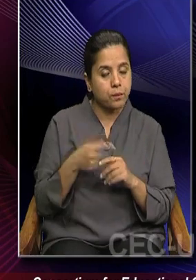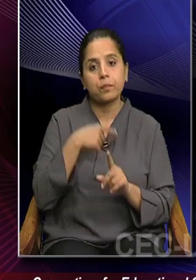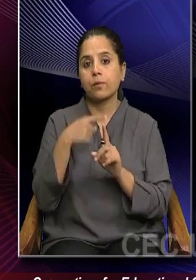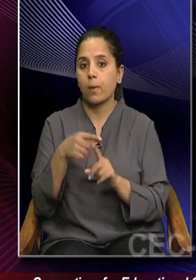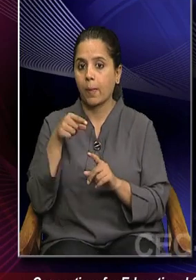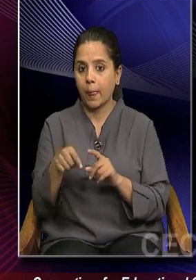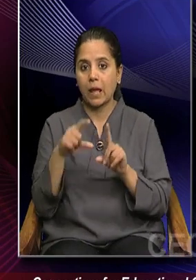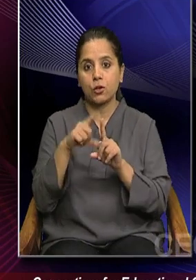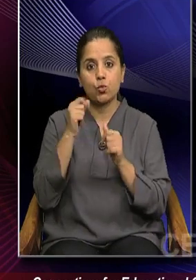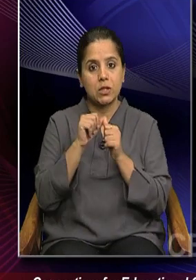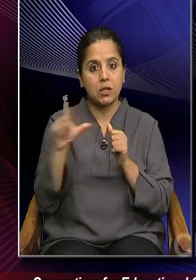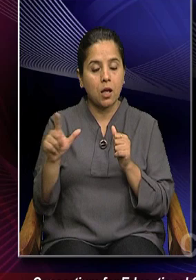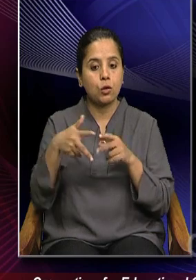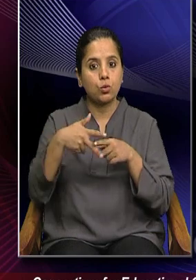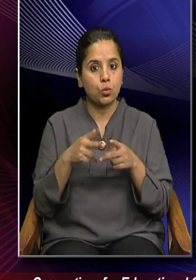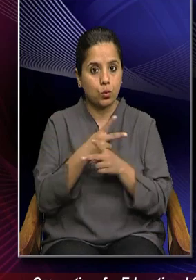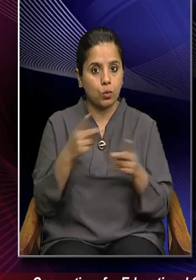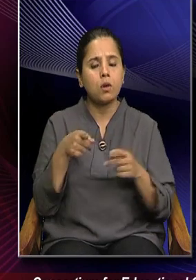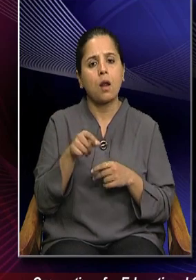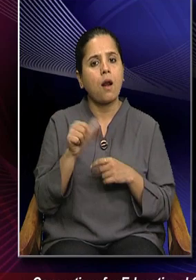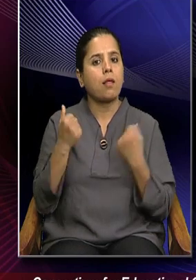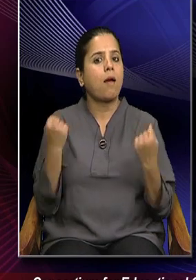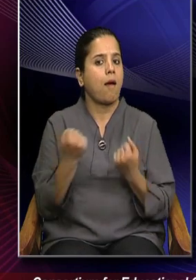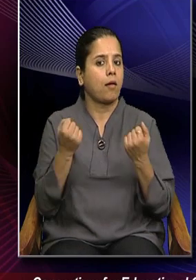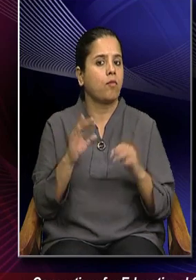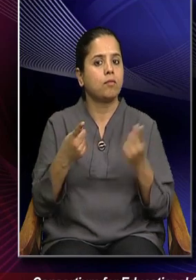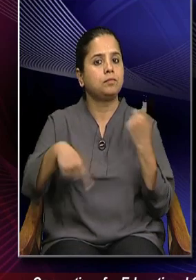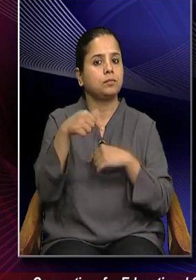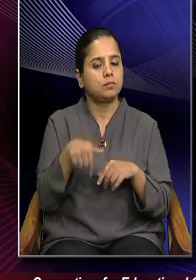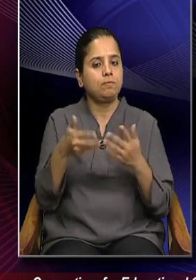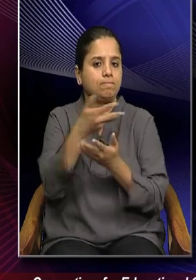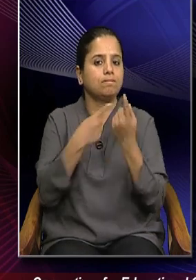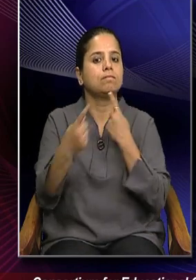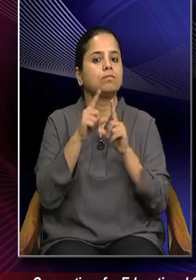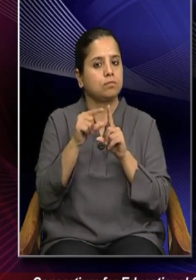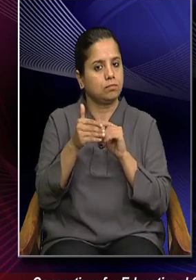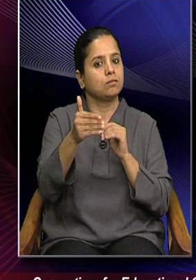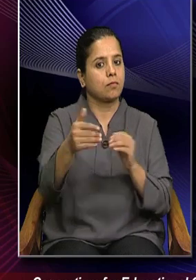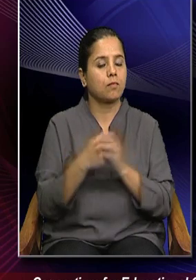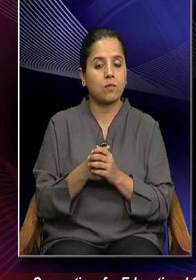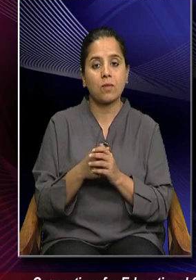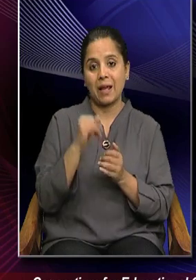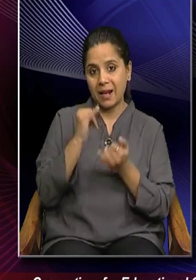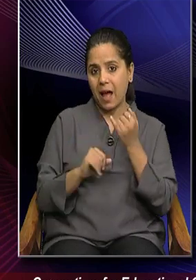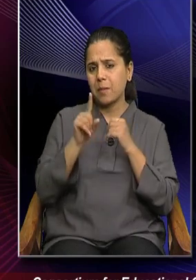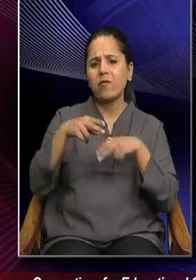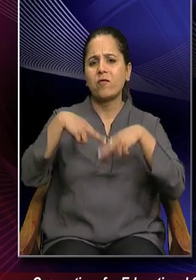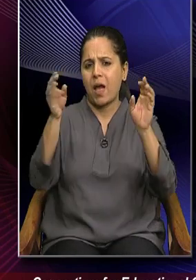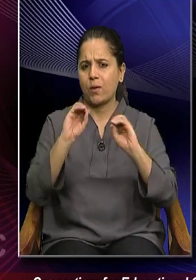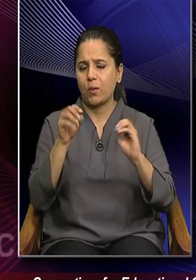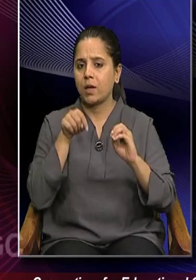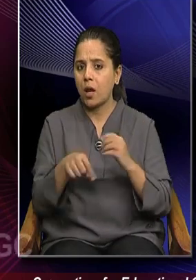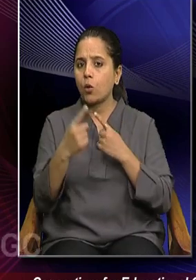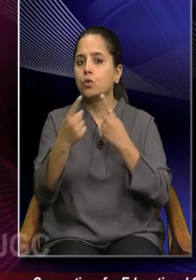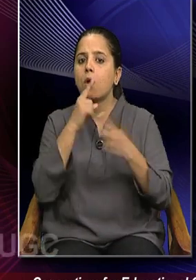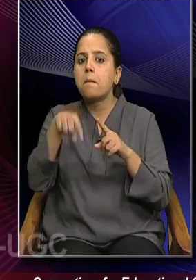the digital tools is another activity what we are going to discuss. Last but not the least, what we are going to